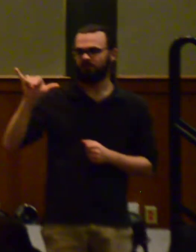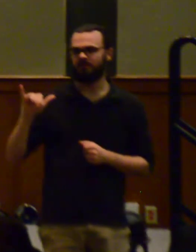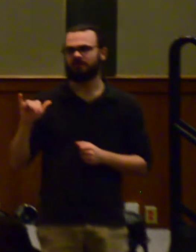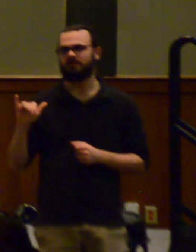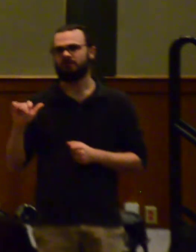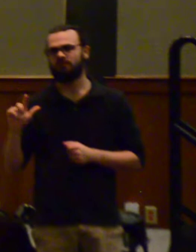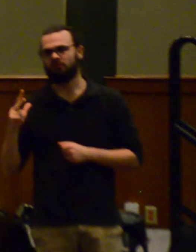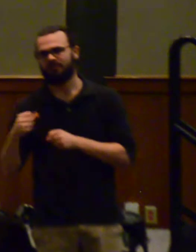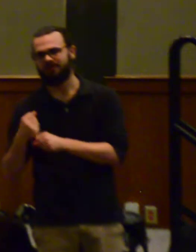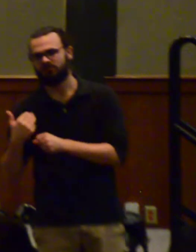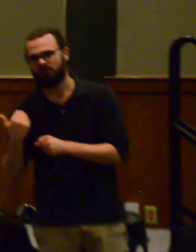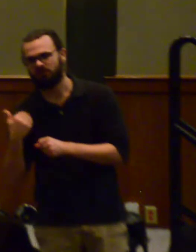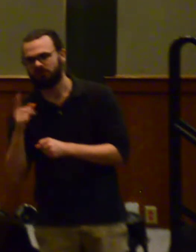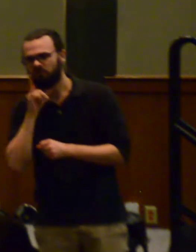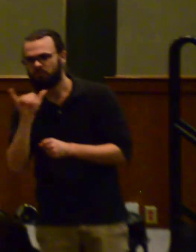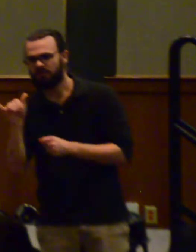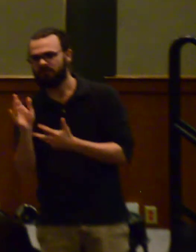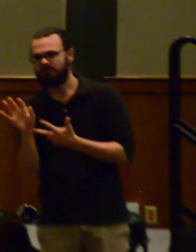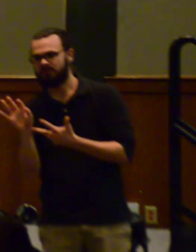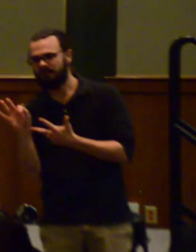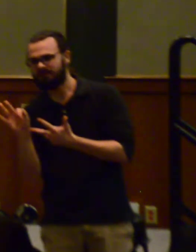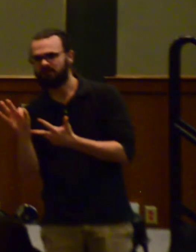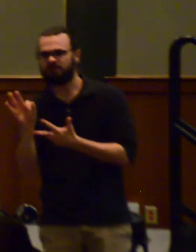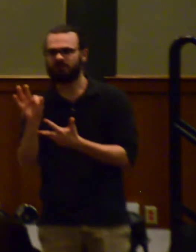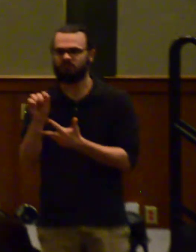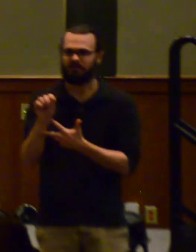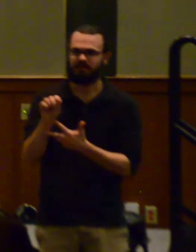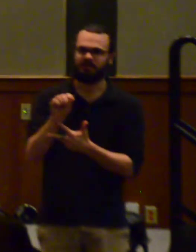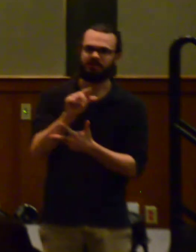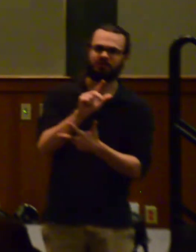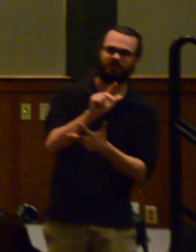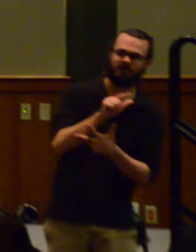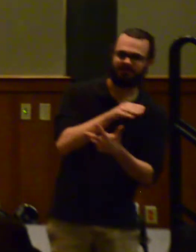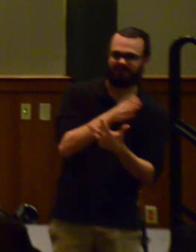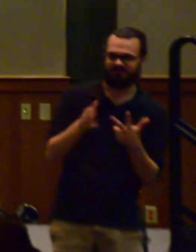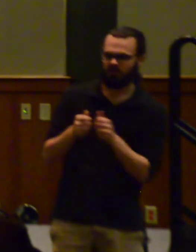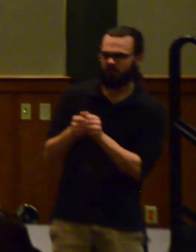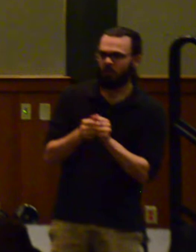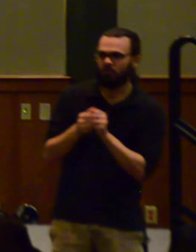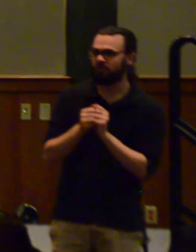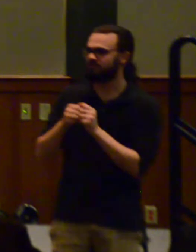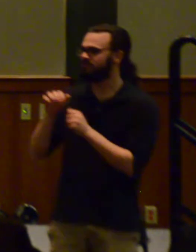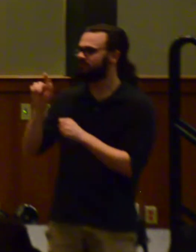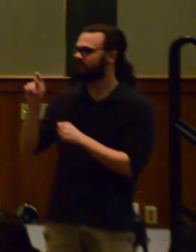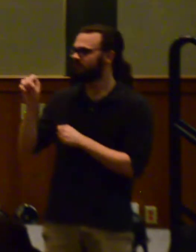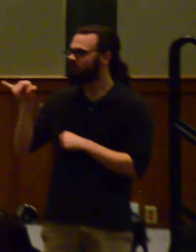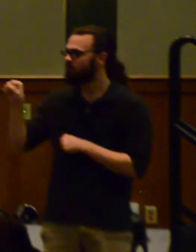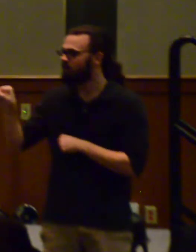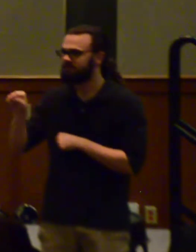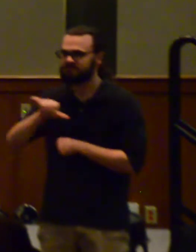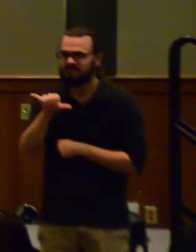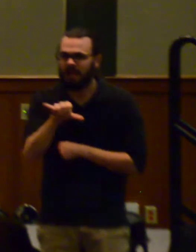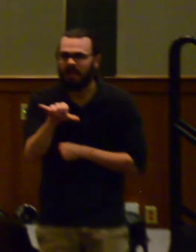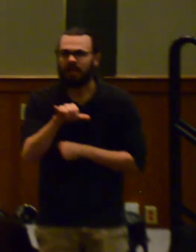close. We grew up, we did all the same things. We got the same toys for Christmas. We played with the same toys. We watched